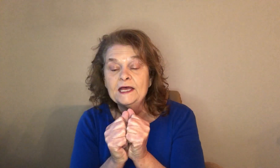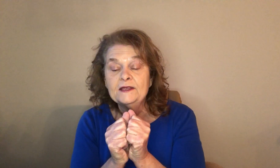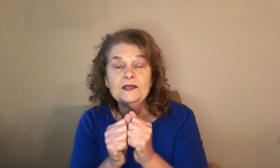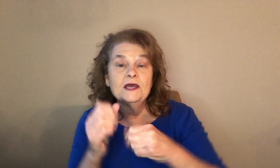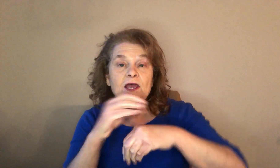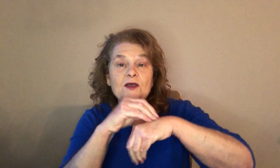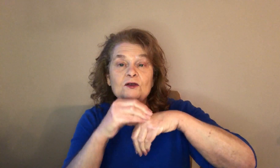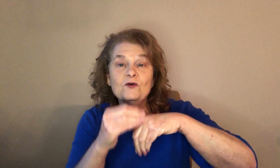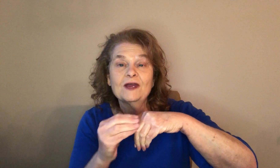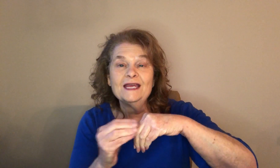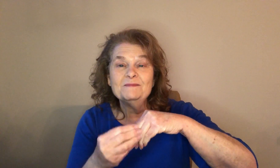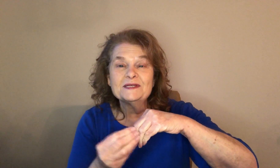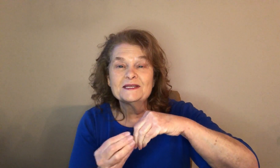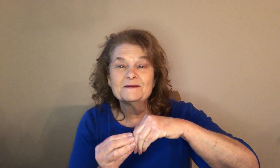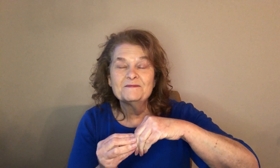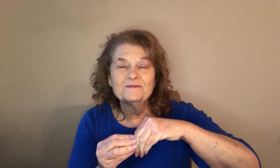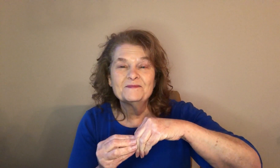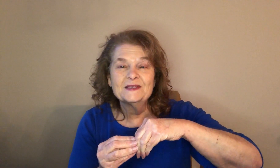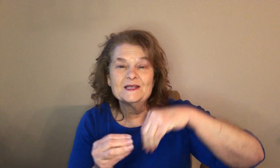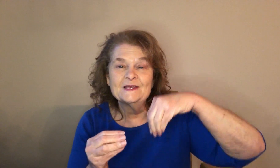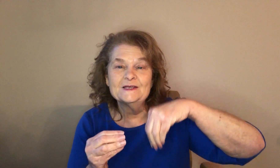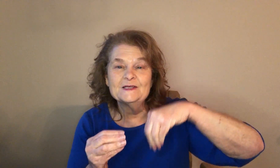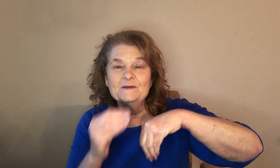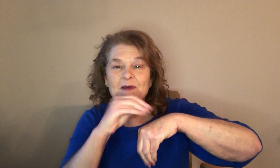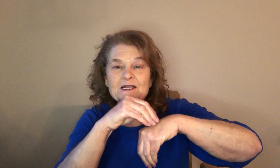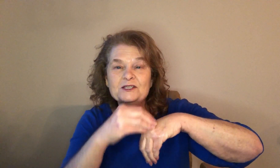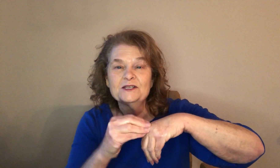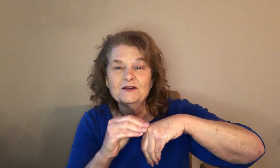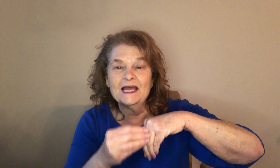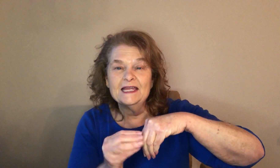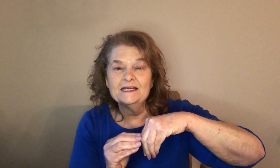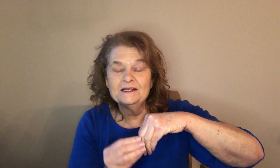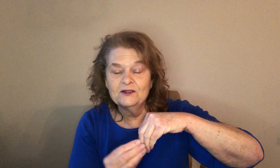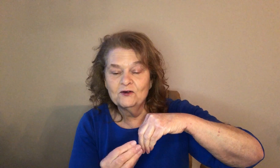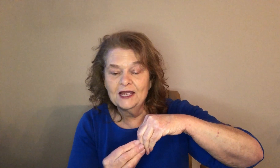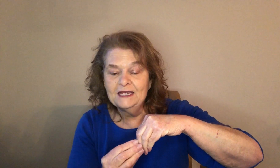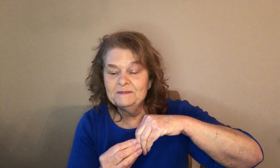with grapes, like this is the bunch and they're hanging, grapes,